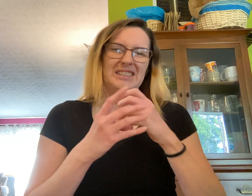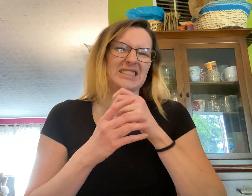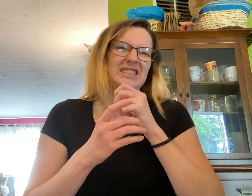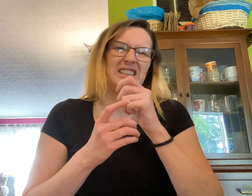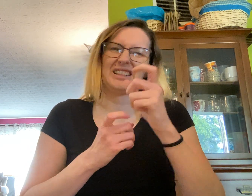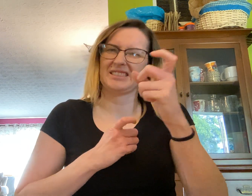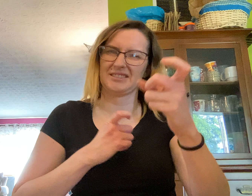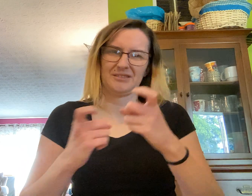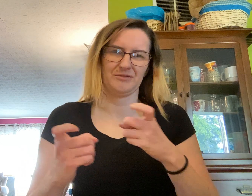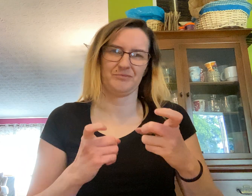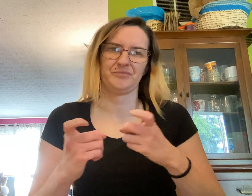all.